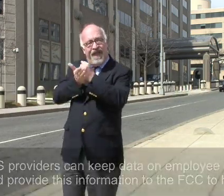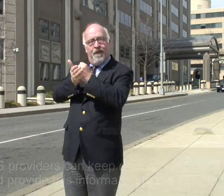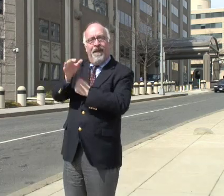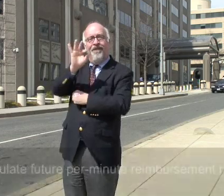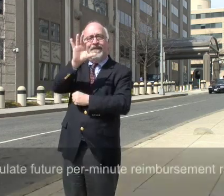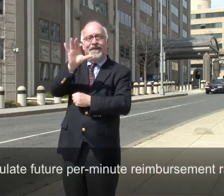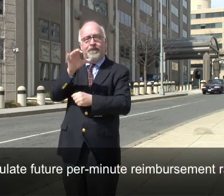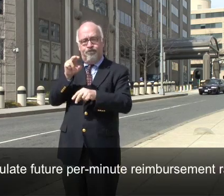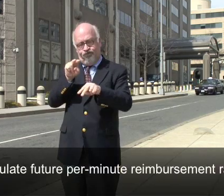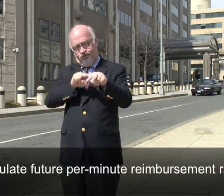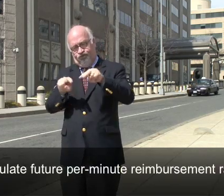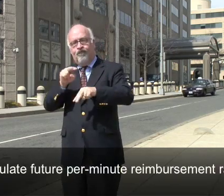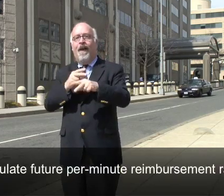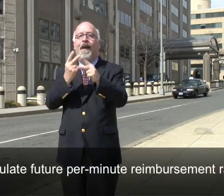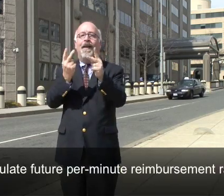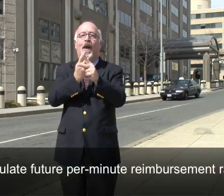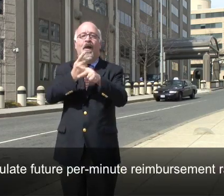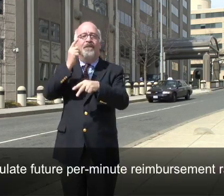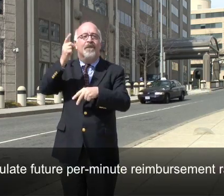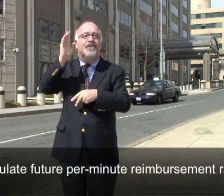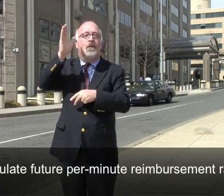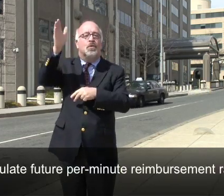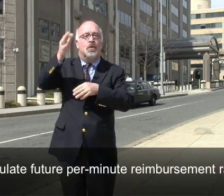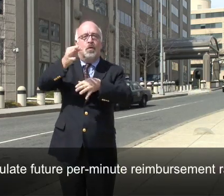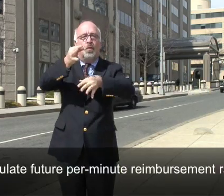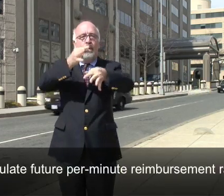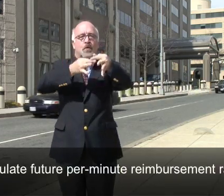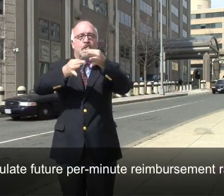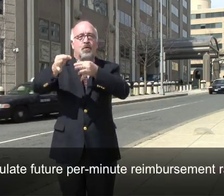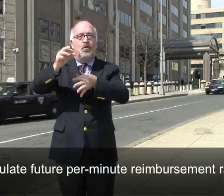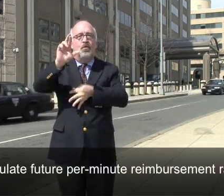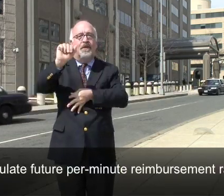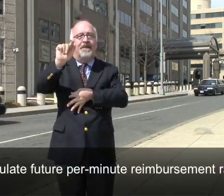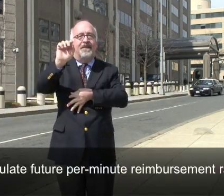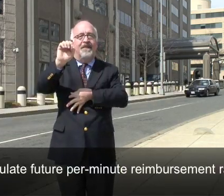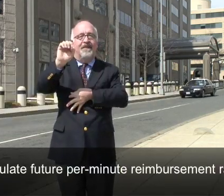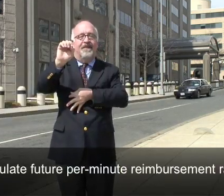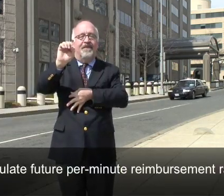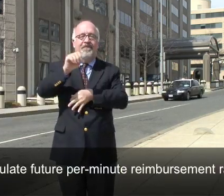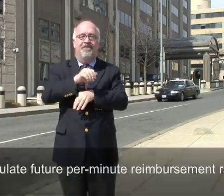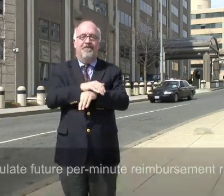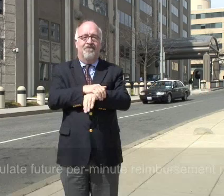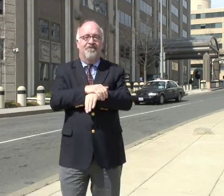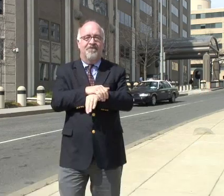to help calculate future per minute reimbursement rates.